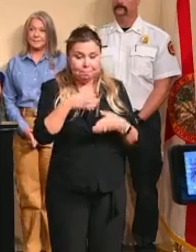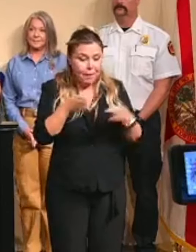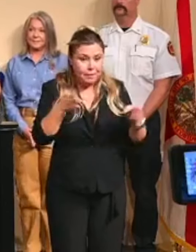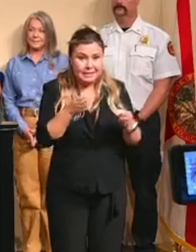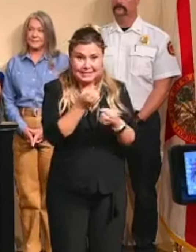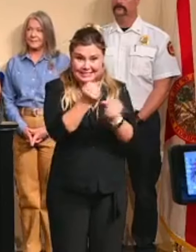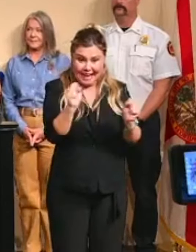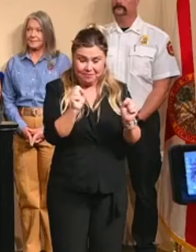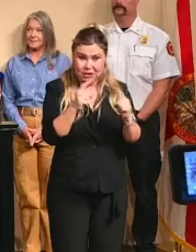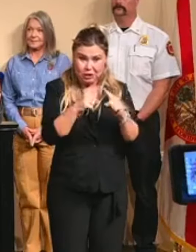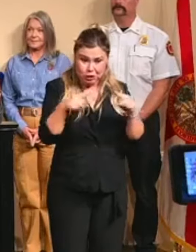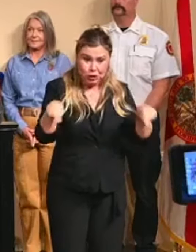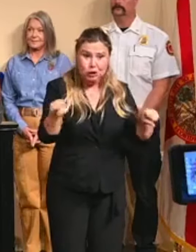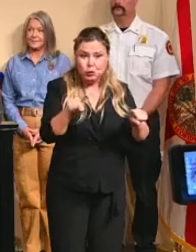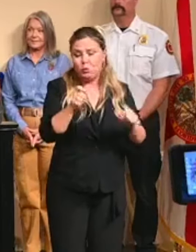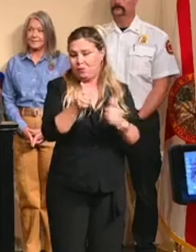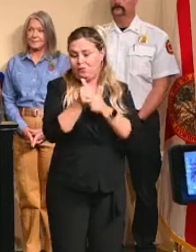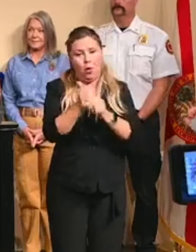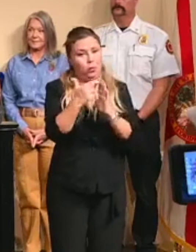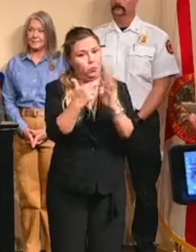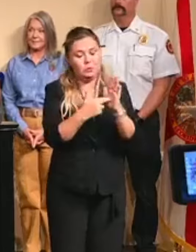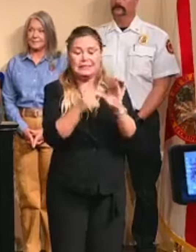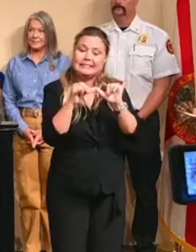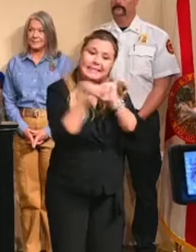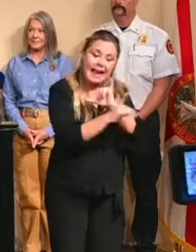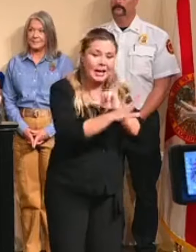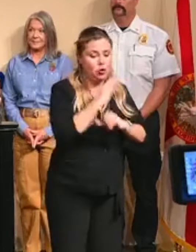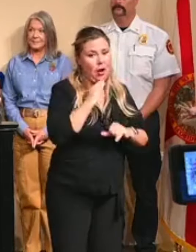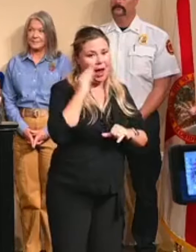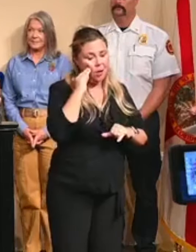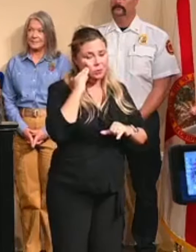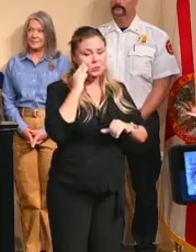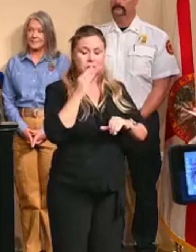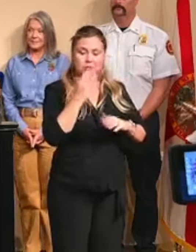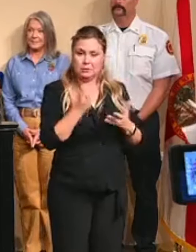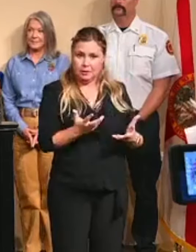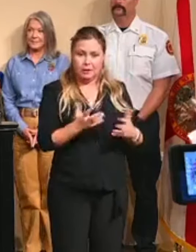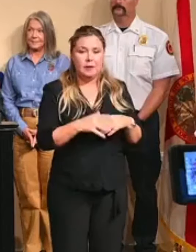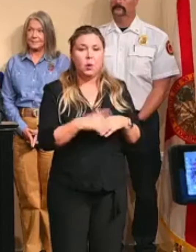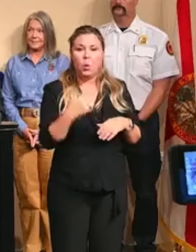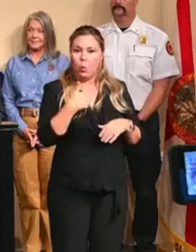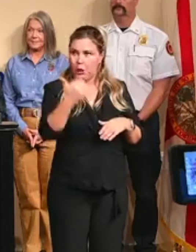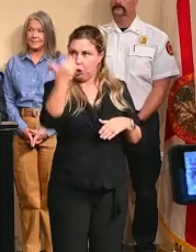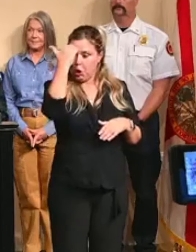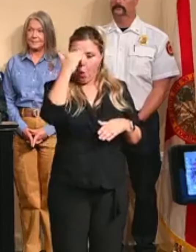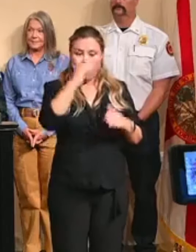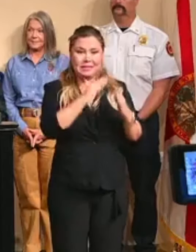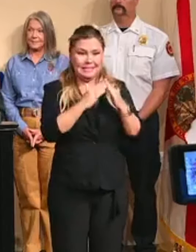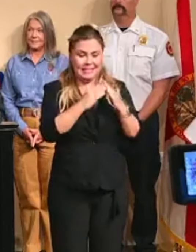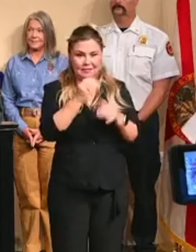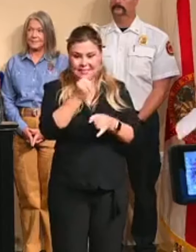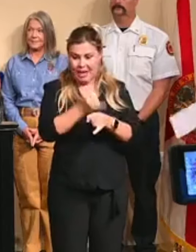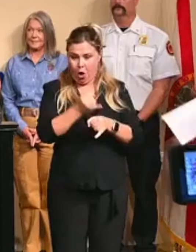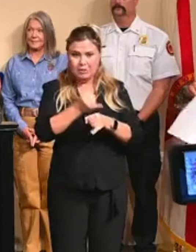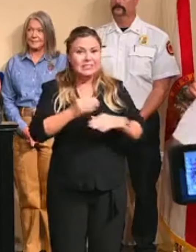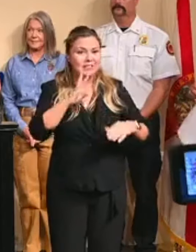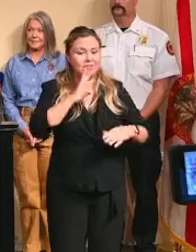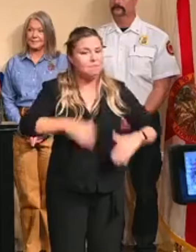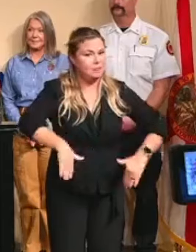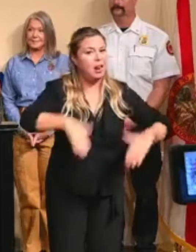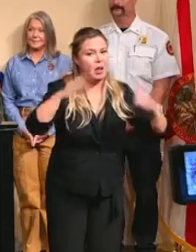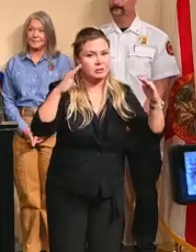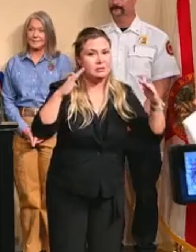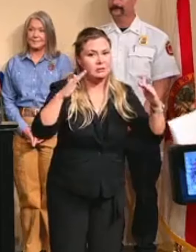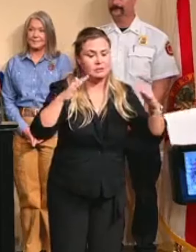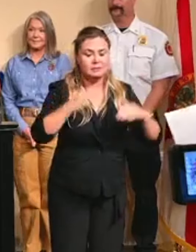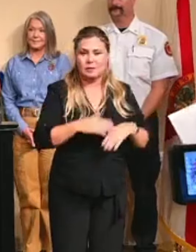safety to you is adhered by the rules. And the rules are stay in your house or under evacuation orders. We know the city of St. Augustine, the historic city, floods